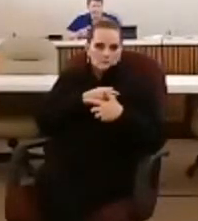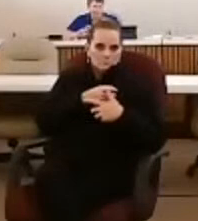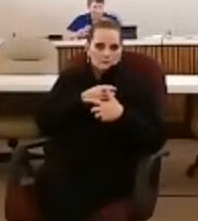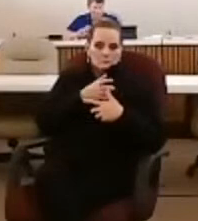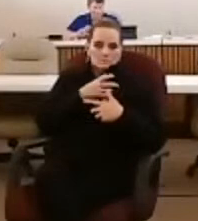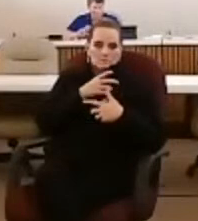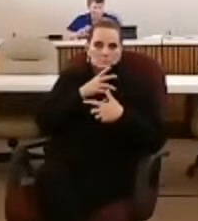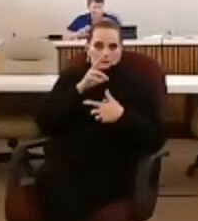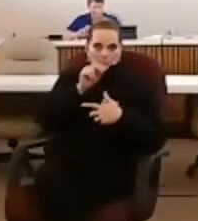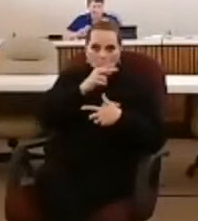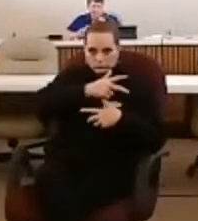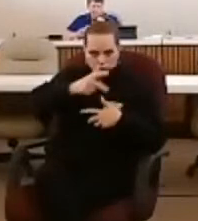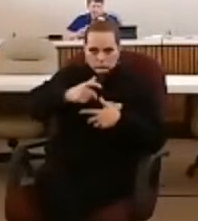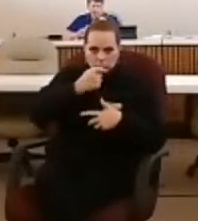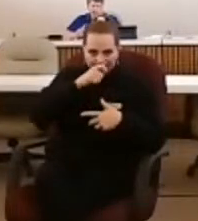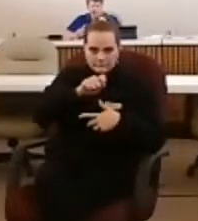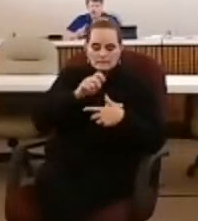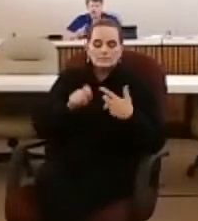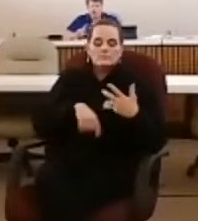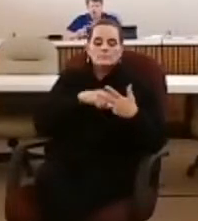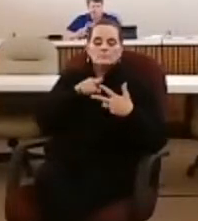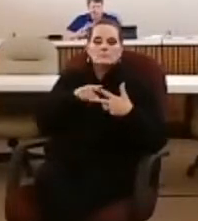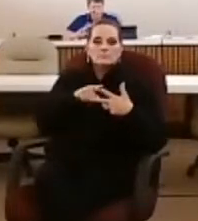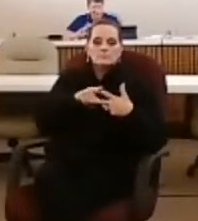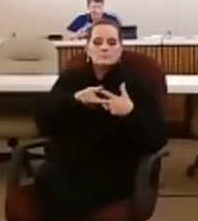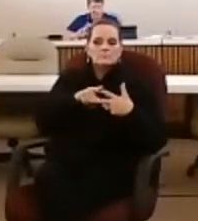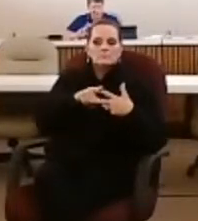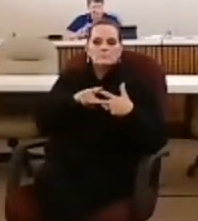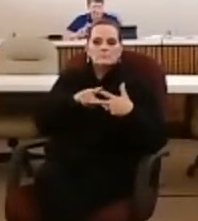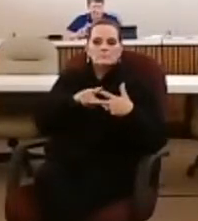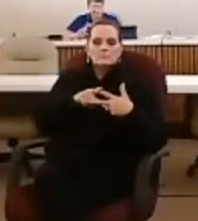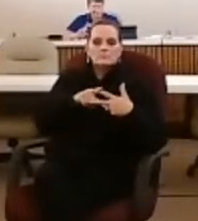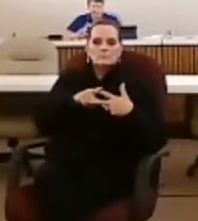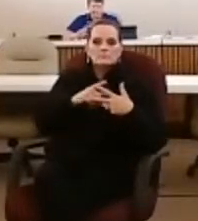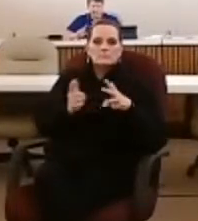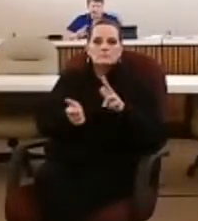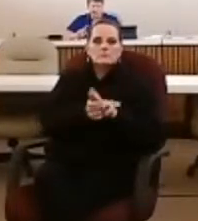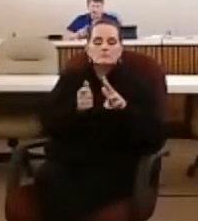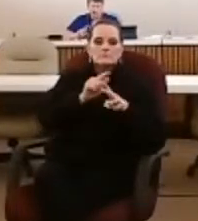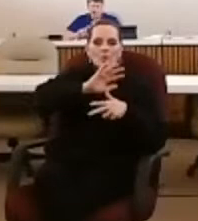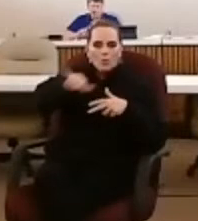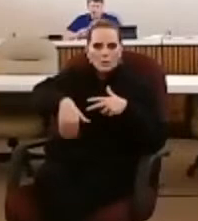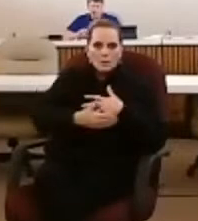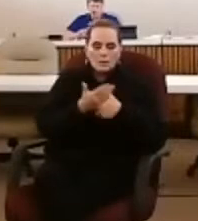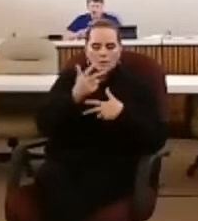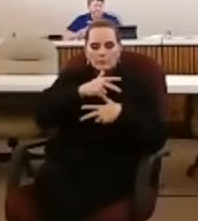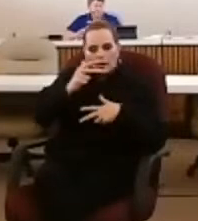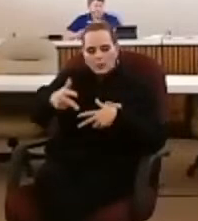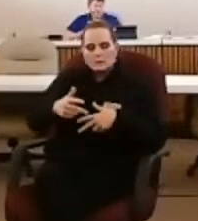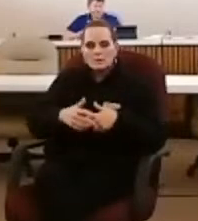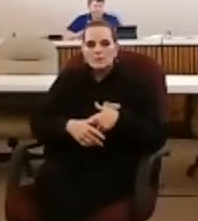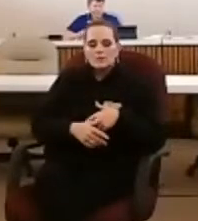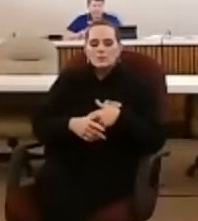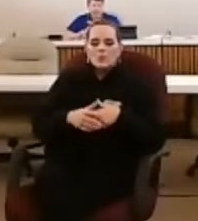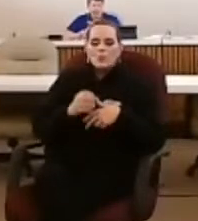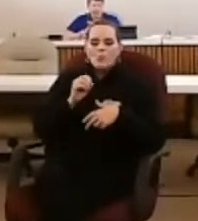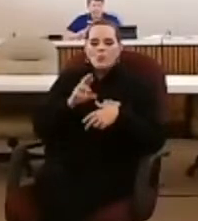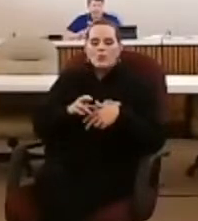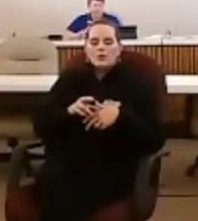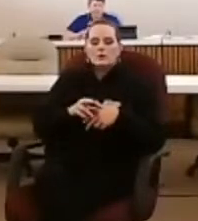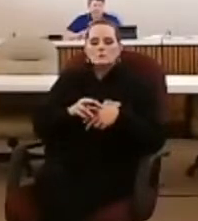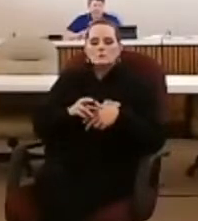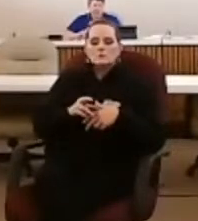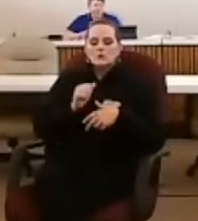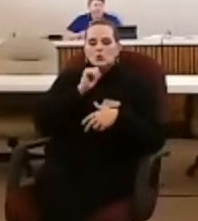no parking, no overnight parking, or no restrictions. The